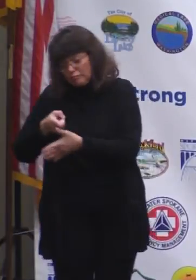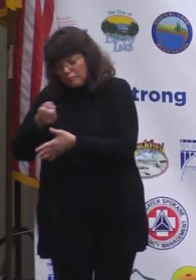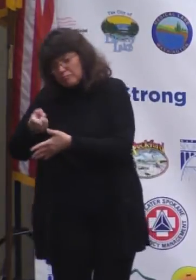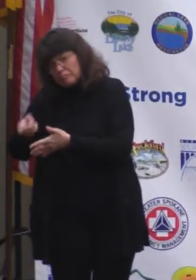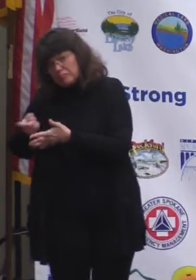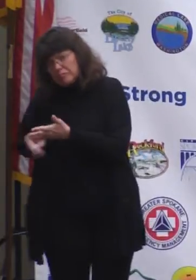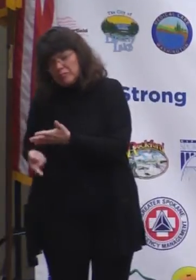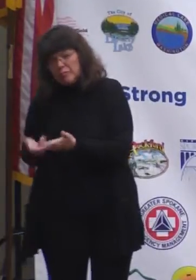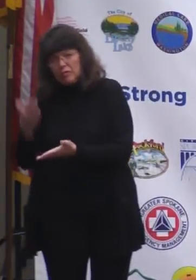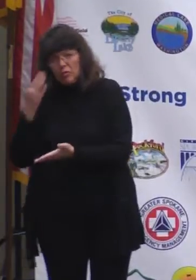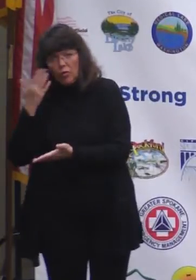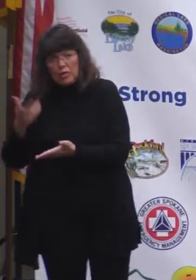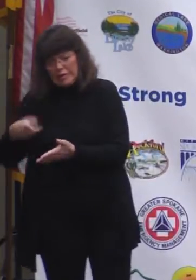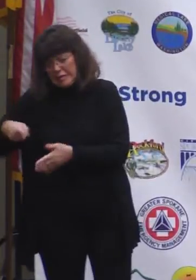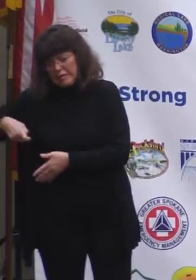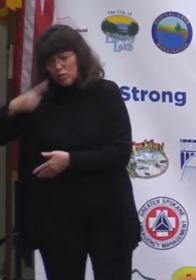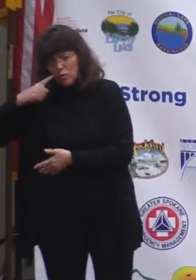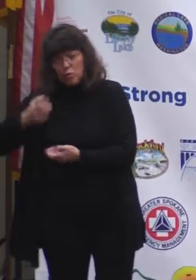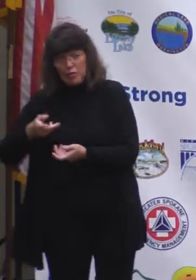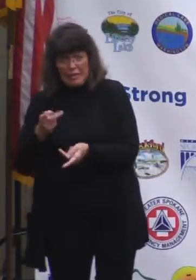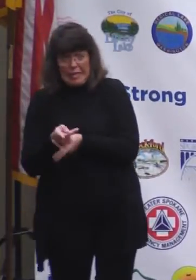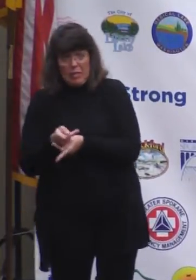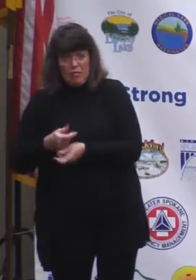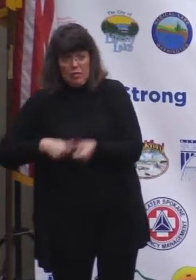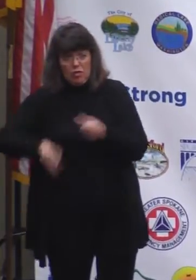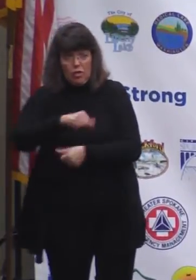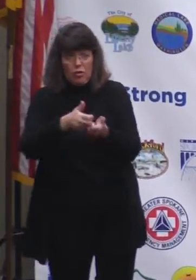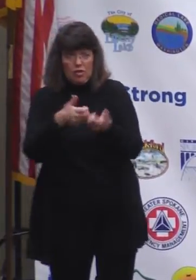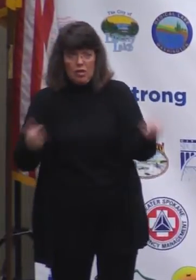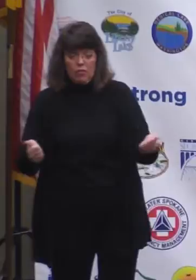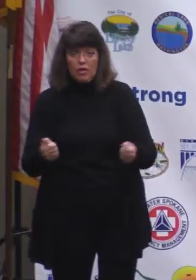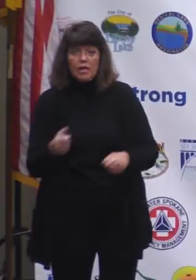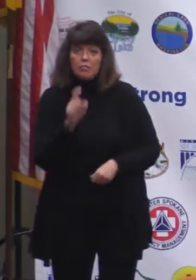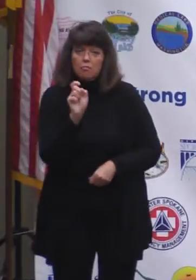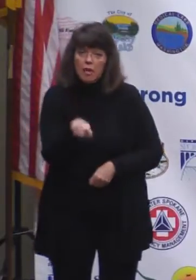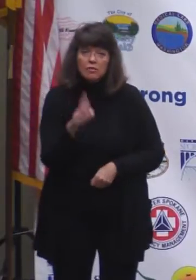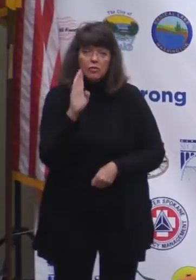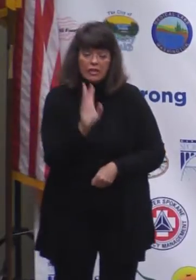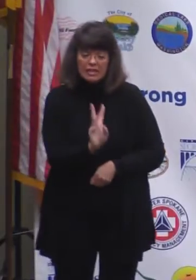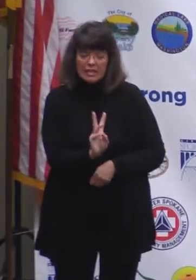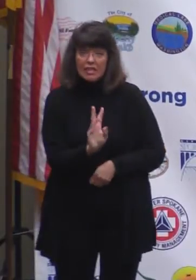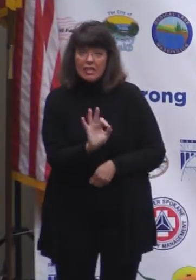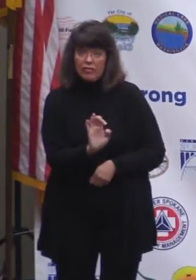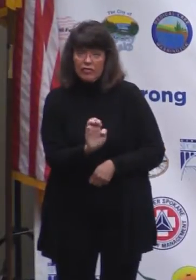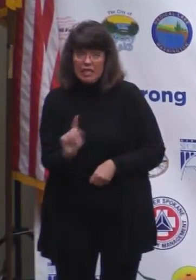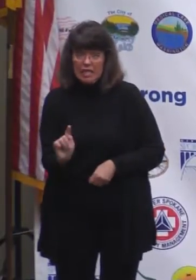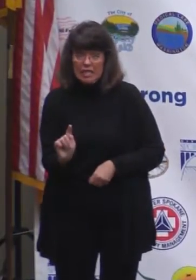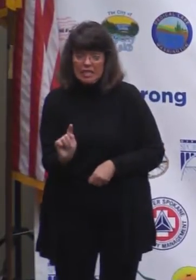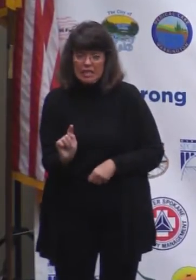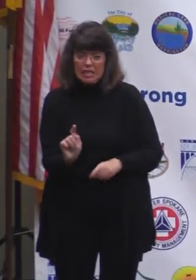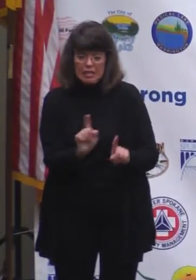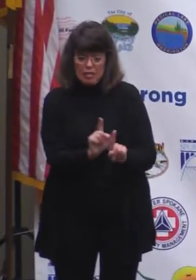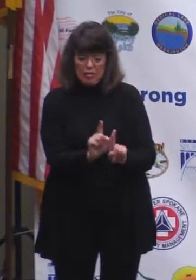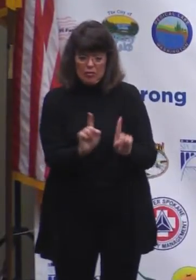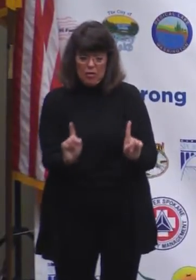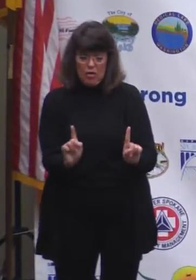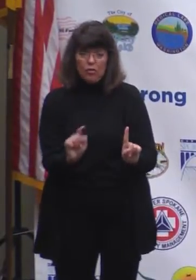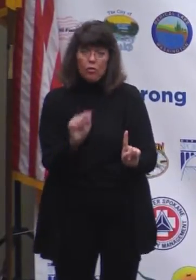the shelter beds at least 6 feet apart. So when community members are staying there, they're following those social distancing